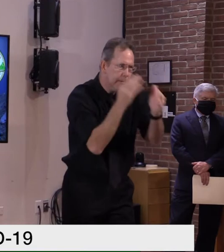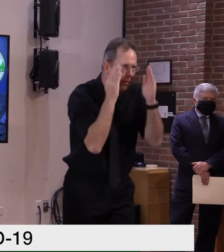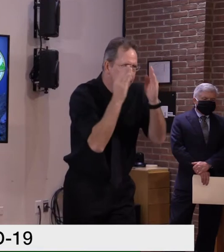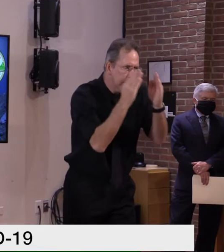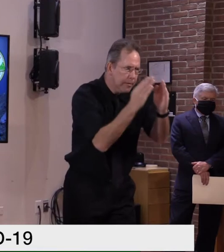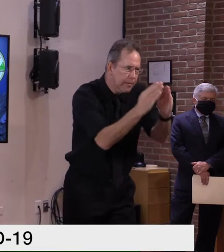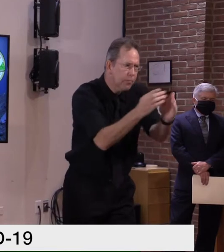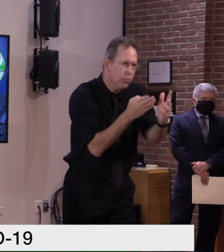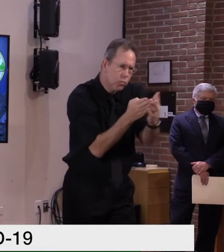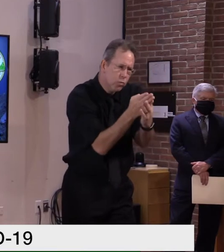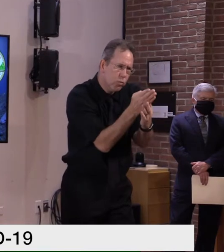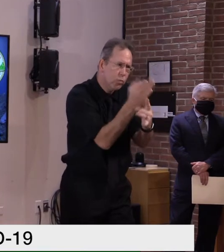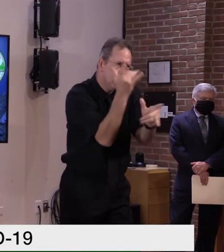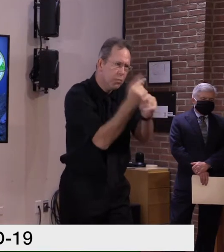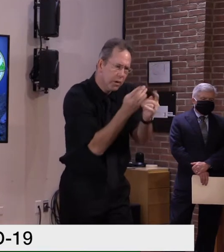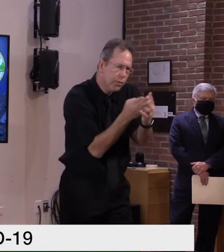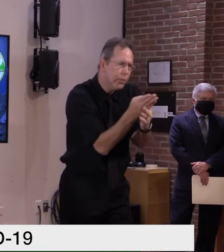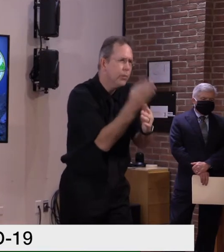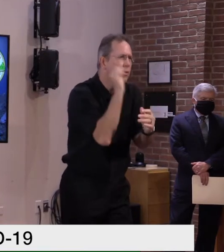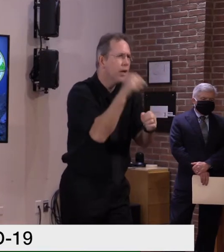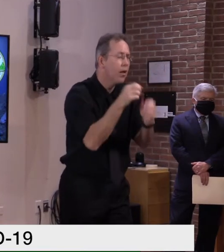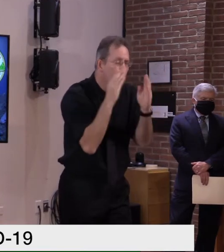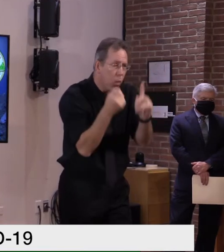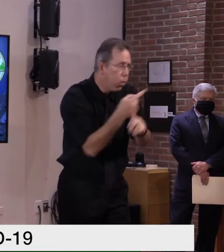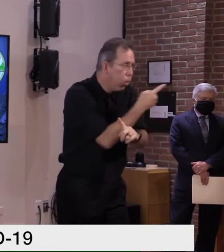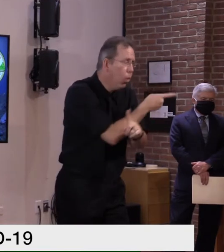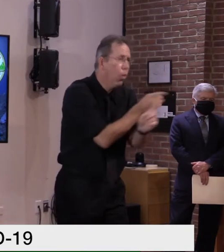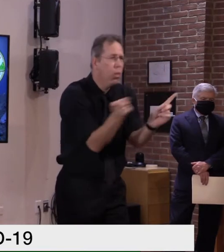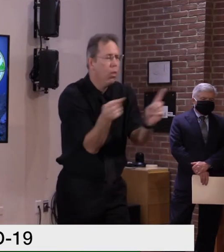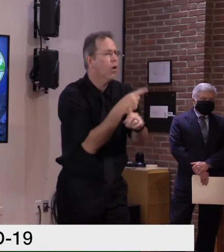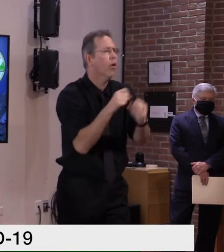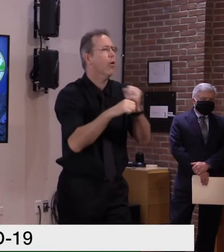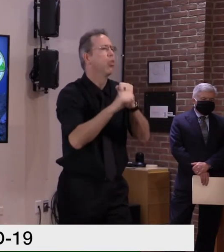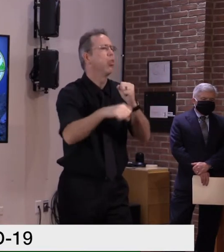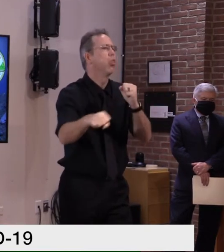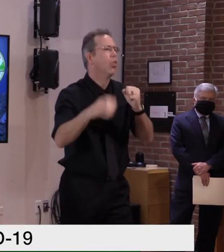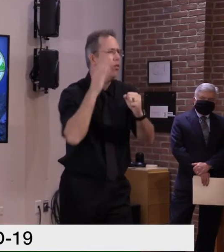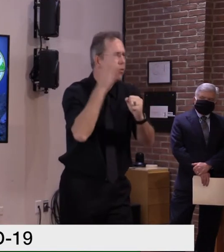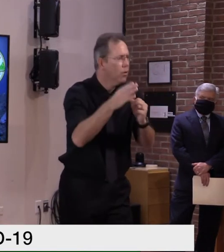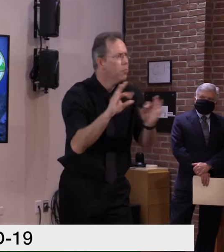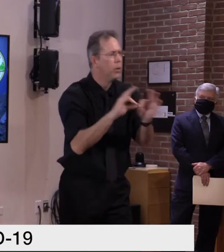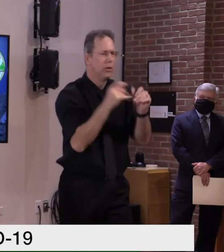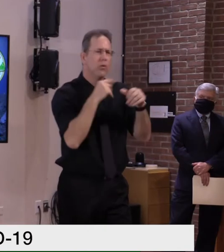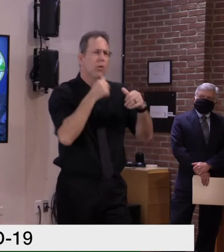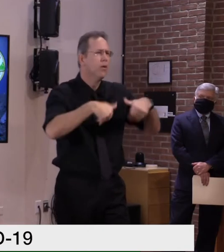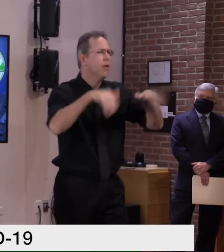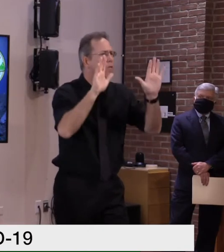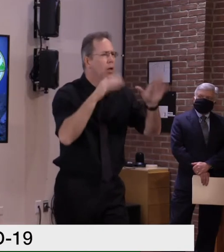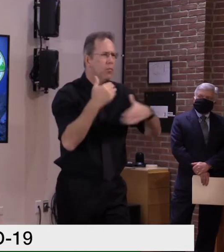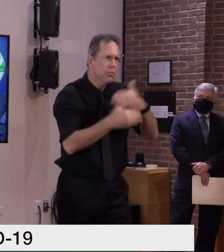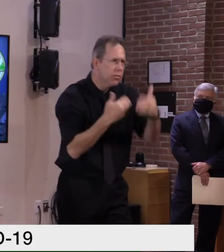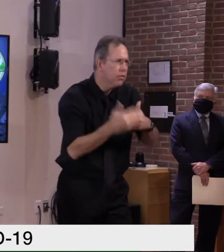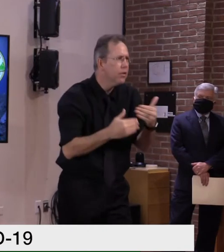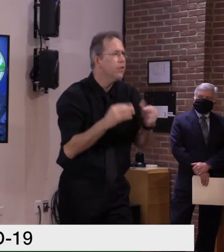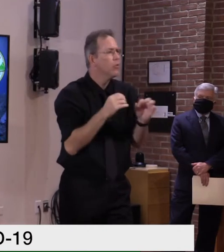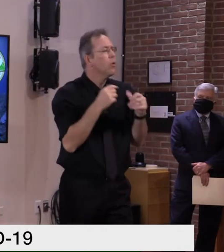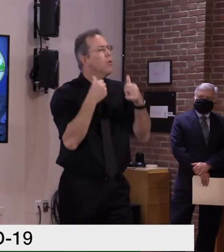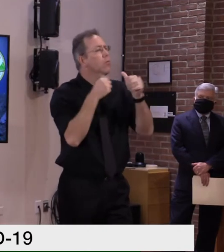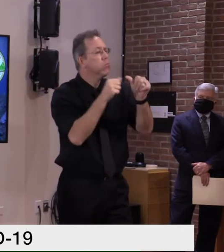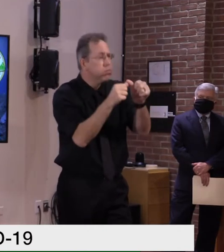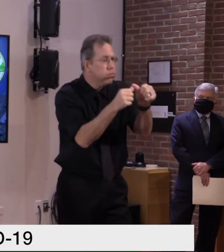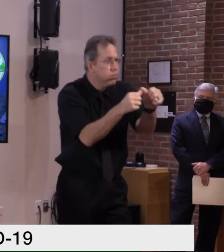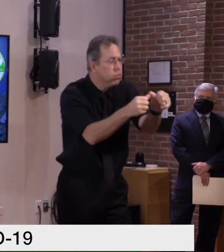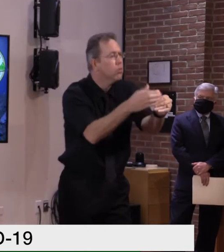possible. We can't give up when we're finally seeing a way out. So I want to, again, thank Vermonters for